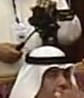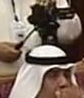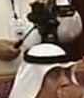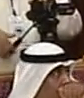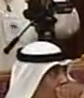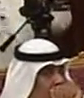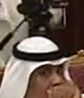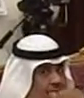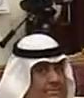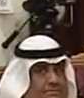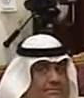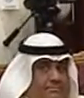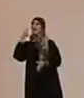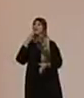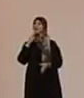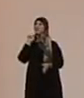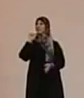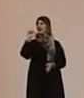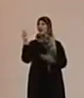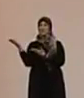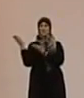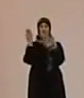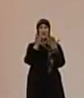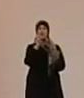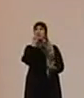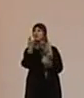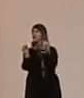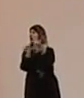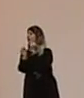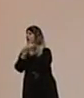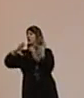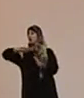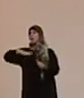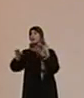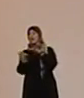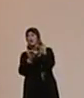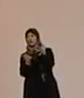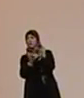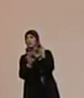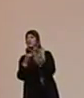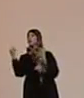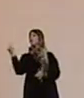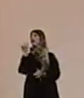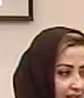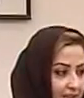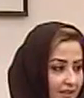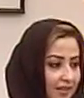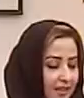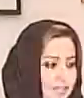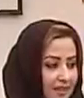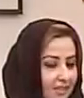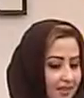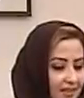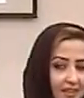said members of the Board of Directors and Journal Assembly unanimously agreed to name the hall after his highness the Prime Minister,